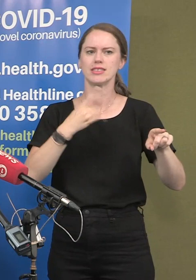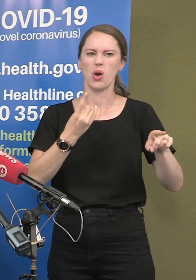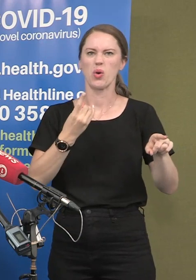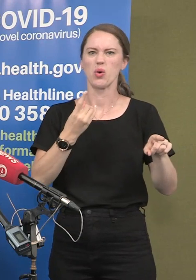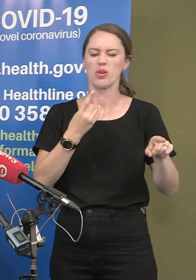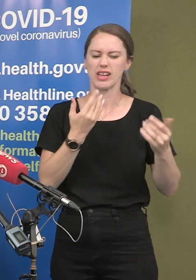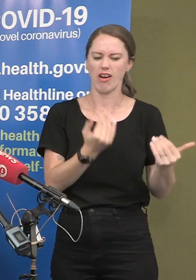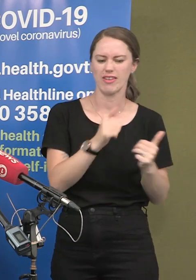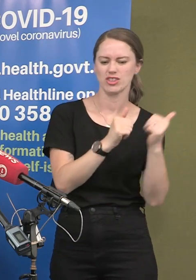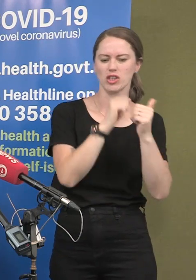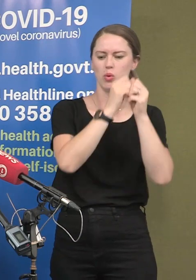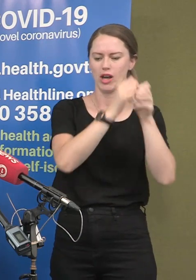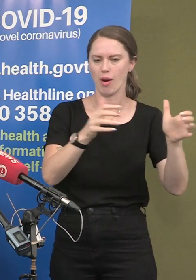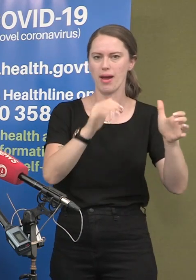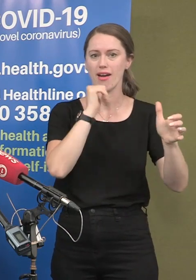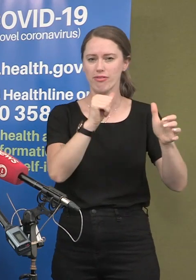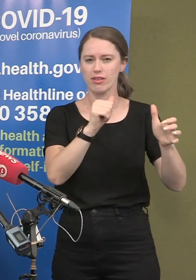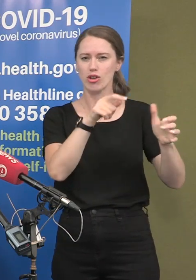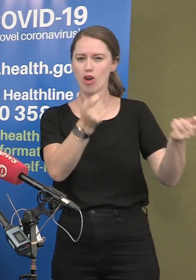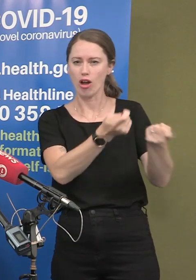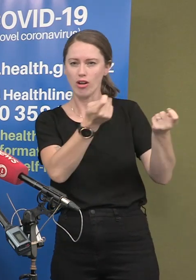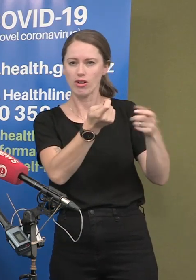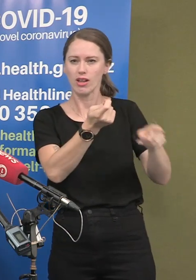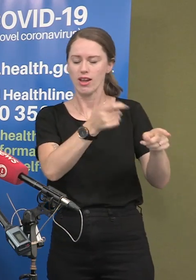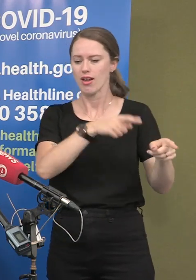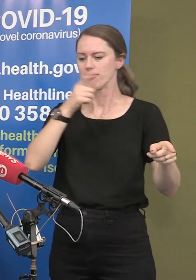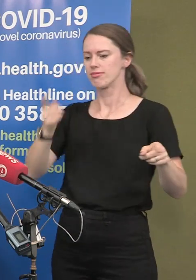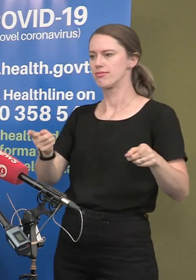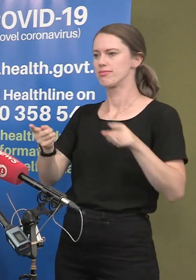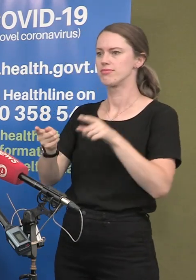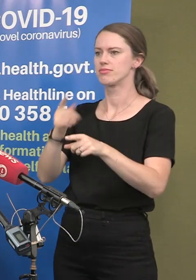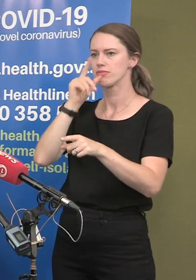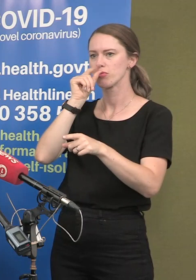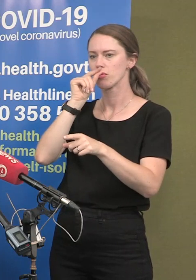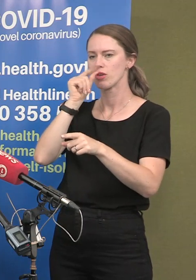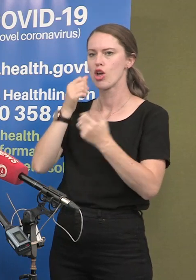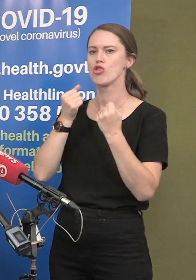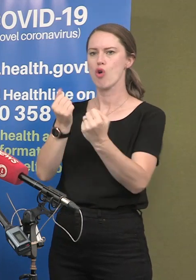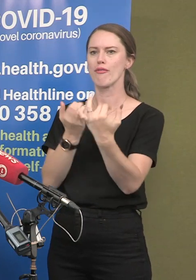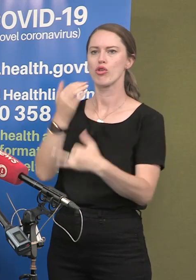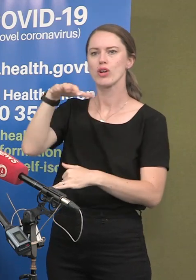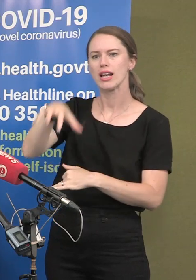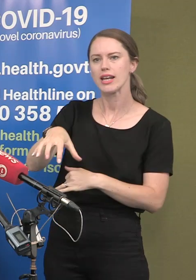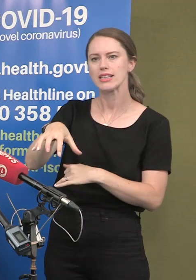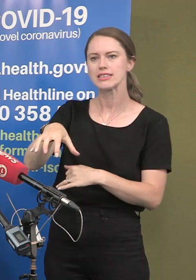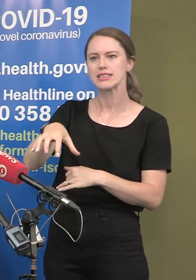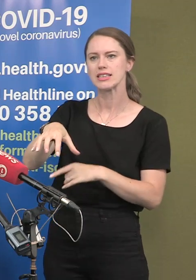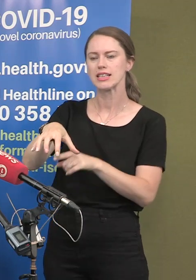existing infrastructure. Then looking to see if we may need to complement that with what you might call drive-through clinics. We're calling